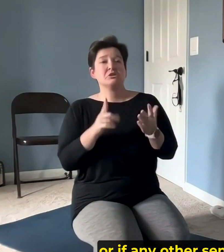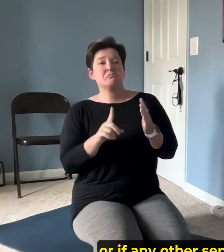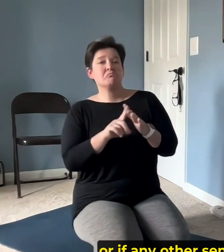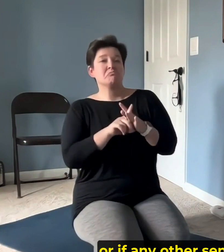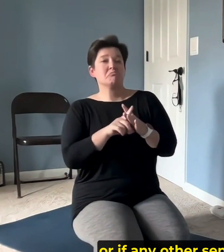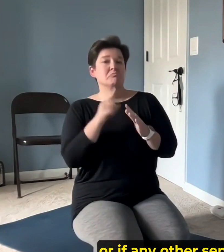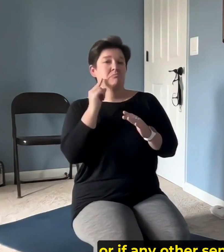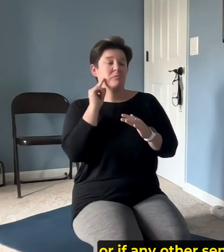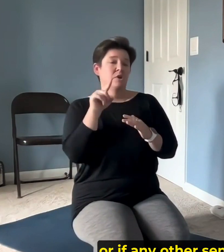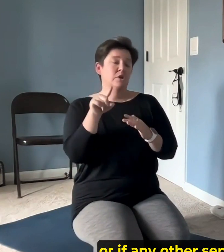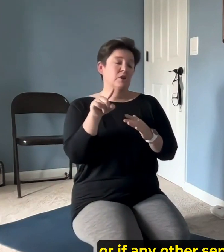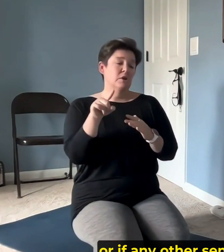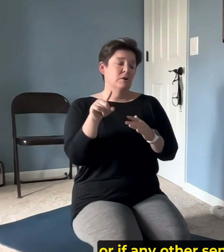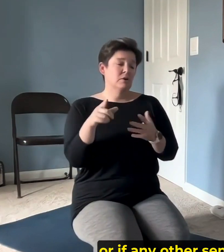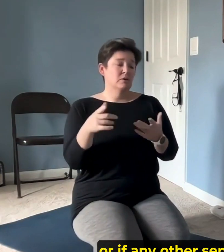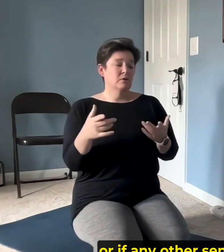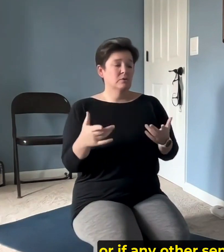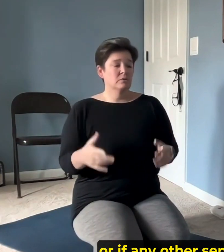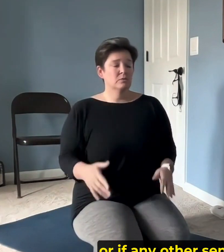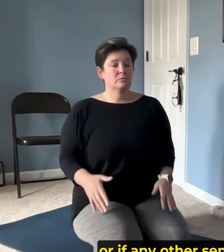if any other sensations arise.